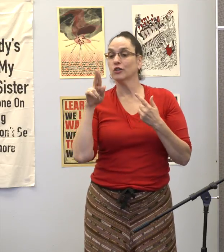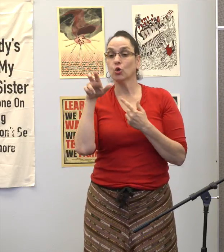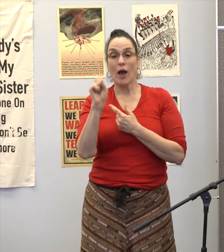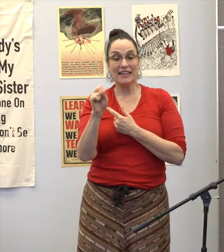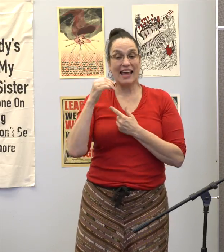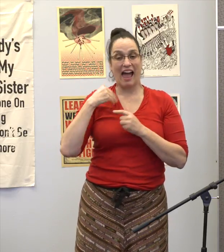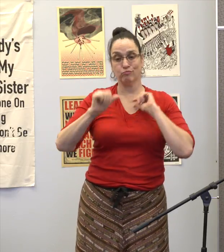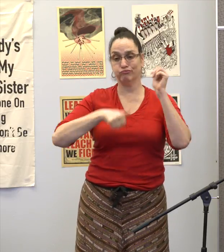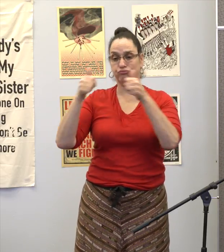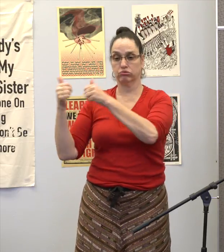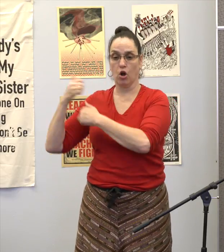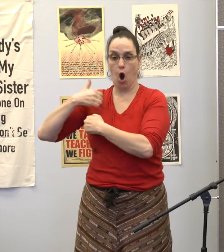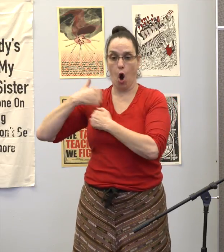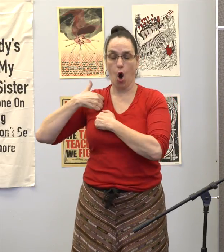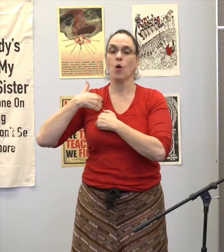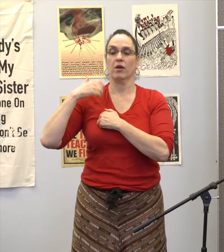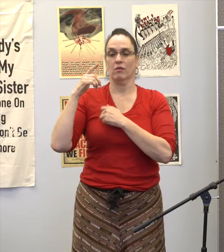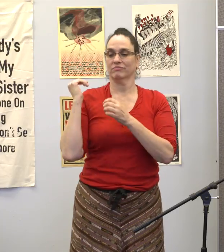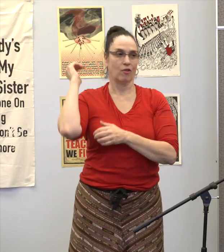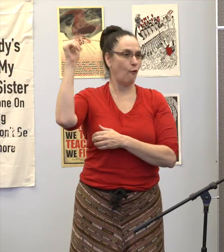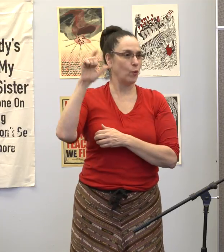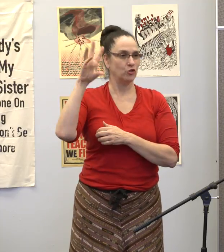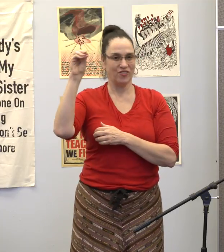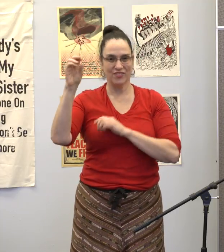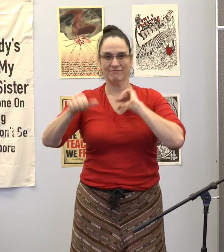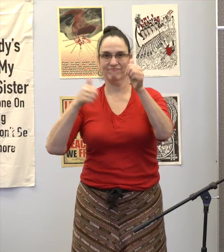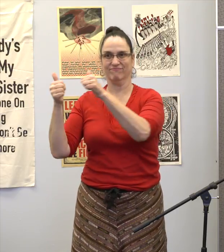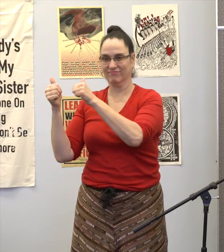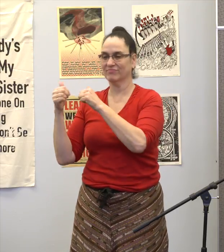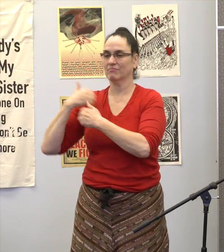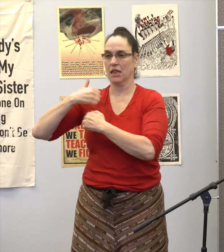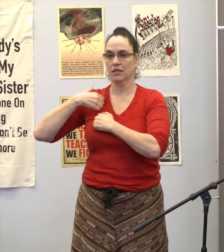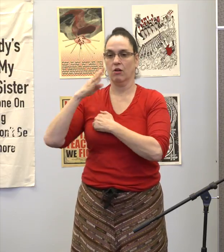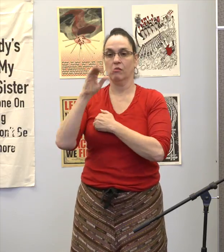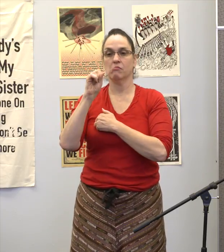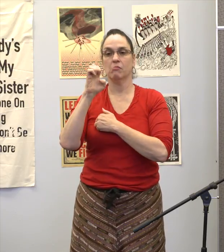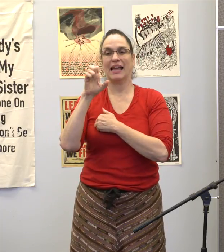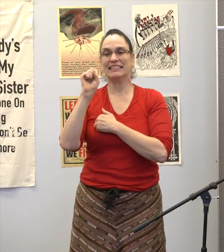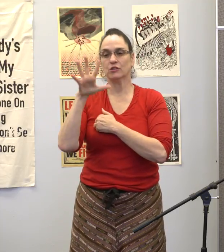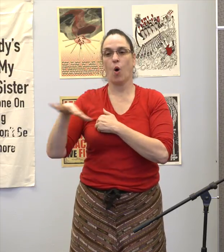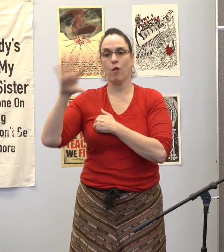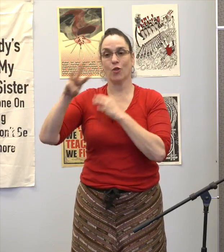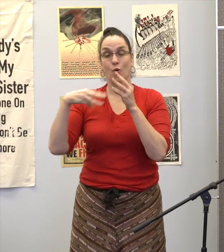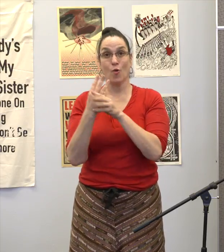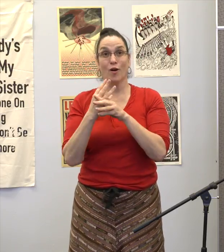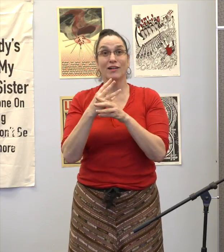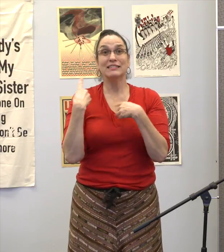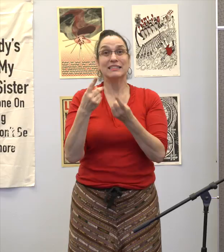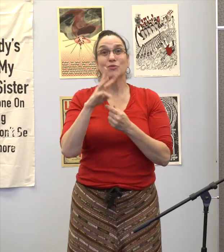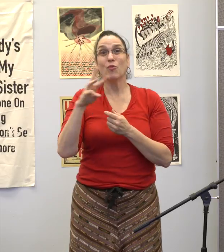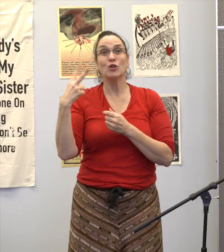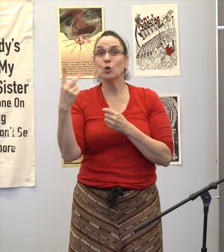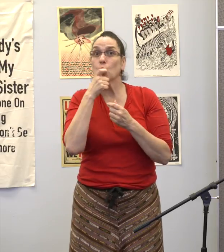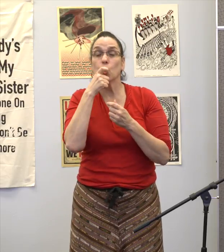world. We're talking about the fact that since World War II, all of the countries we have bombed have been pretty much brown,